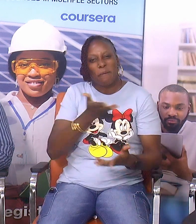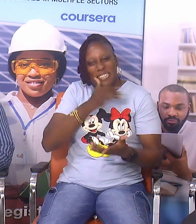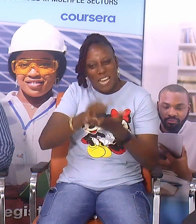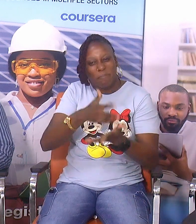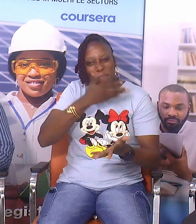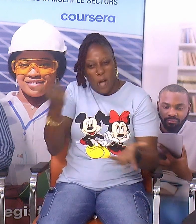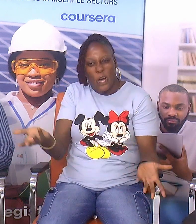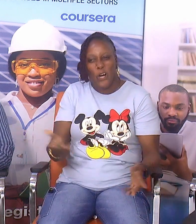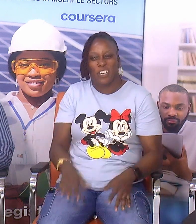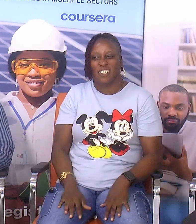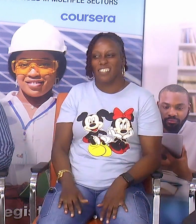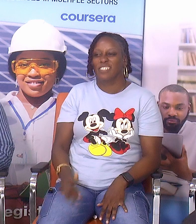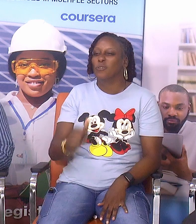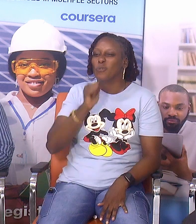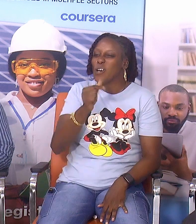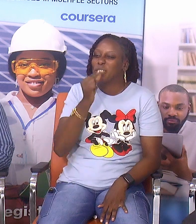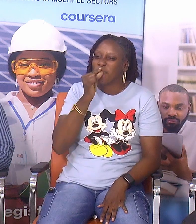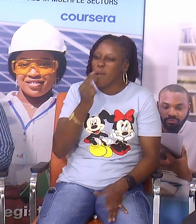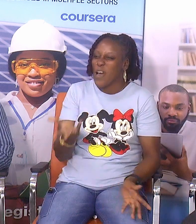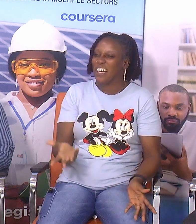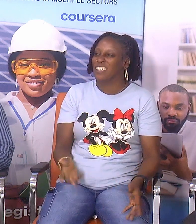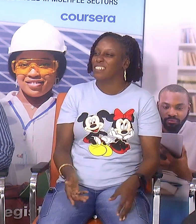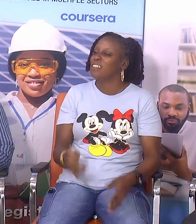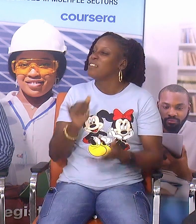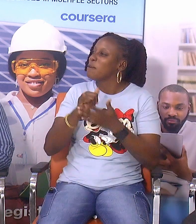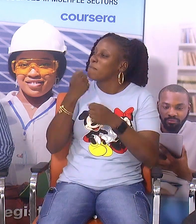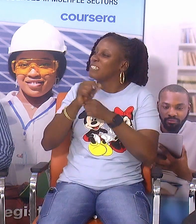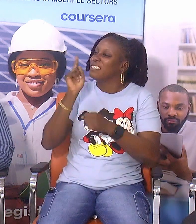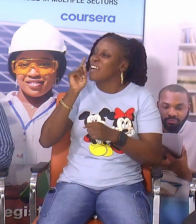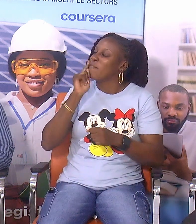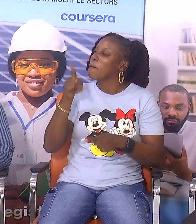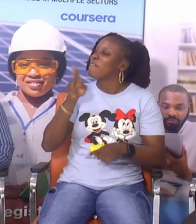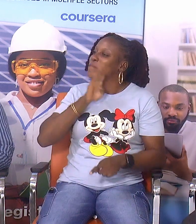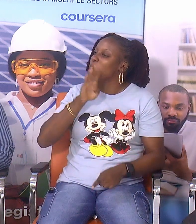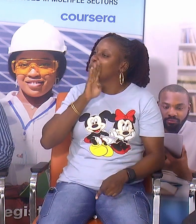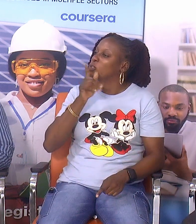normal. Treat us as normal is better.